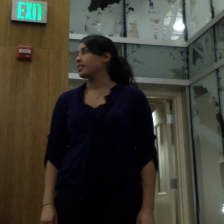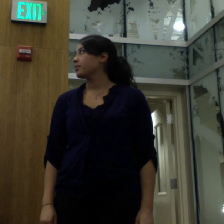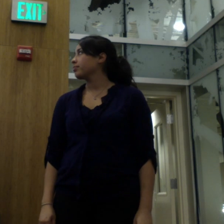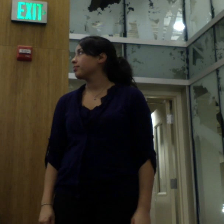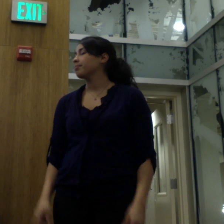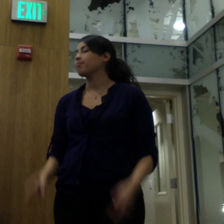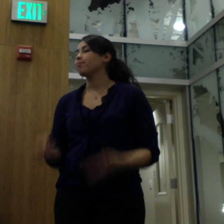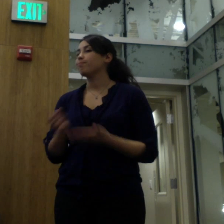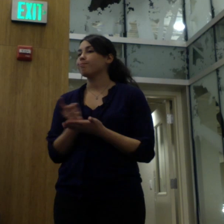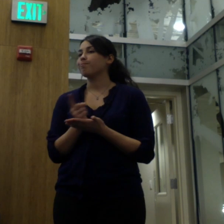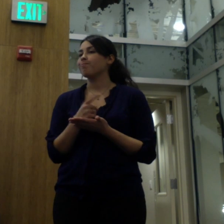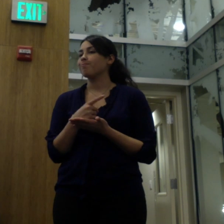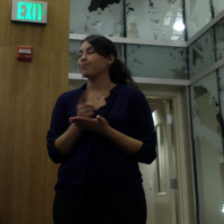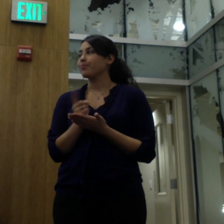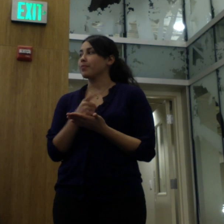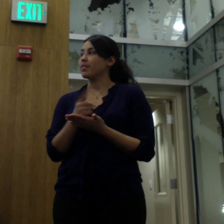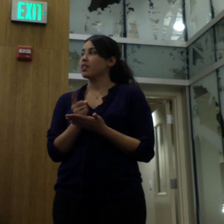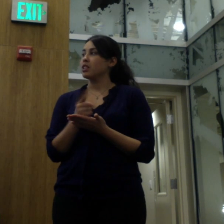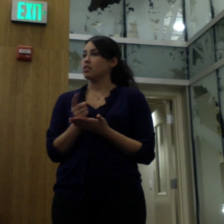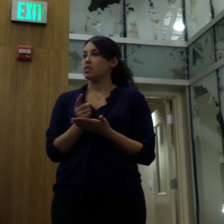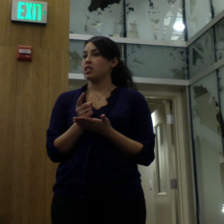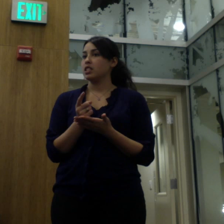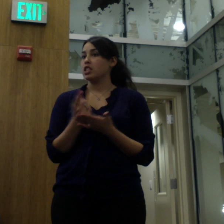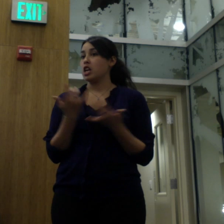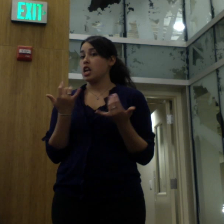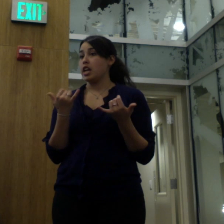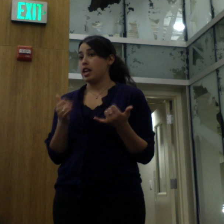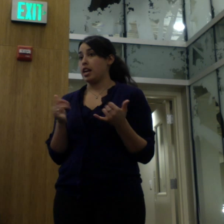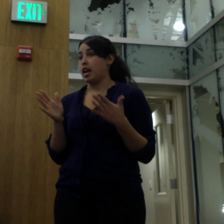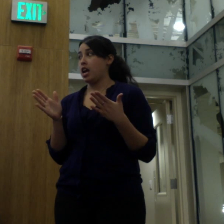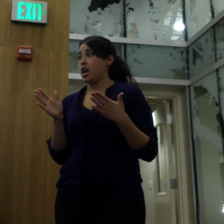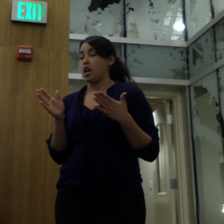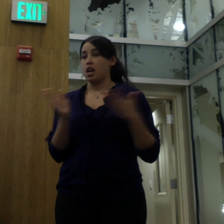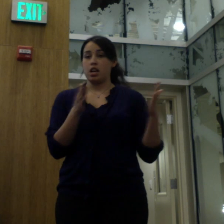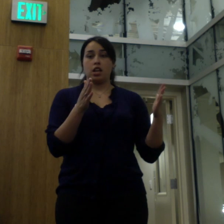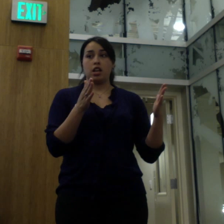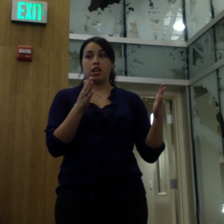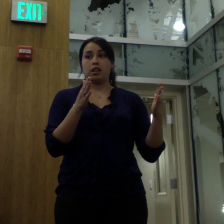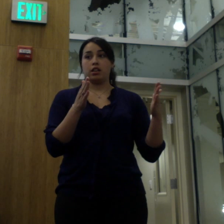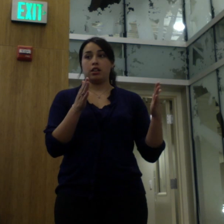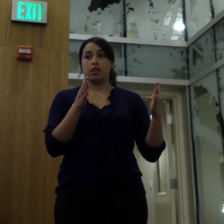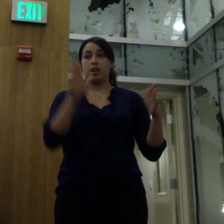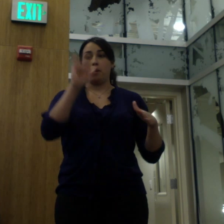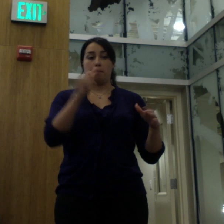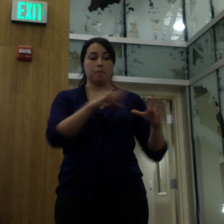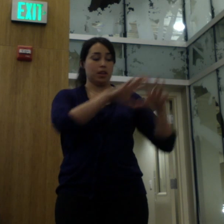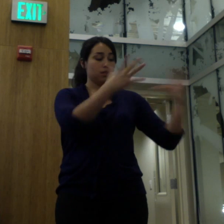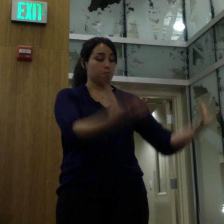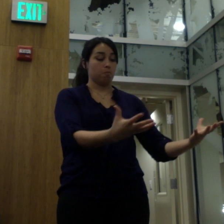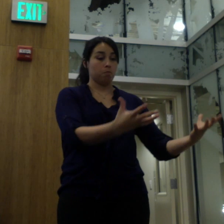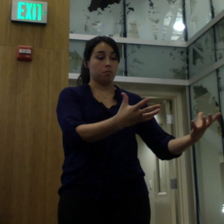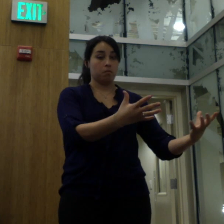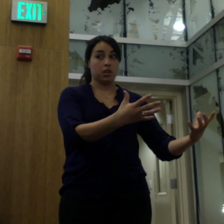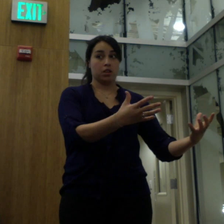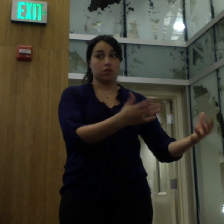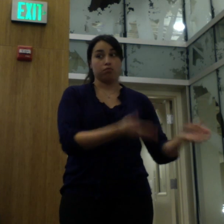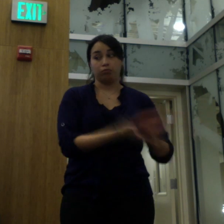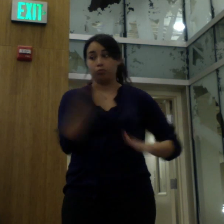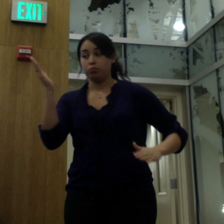Navigation. So you guys now getting into, if you were making a grab and go bag, different items that you would want to take with